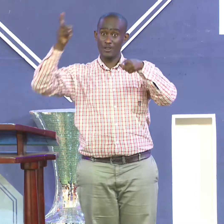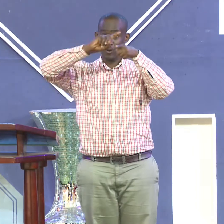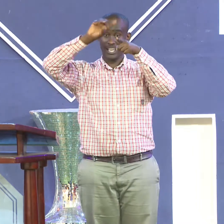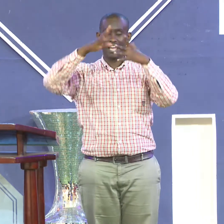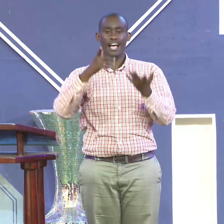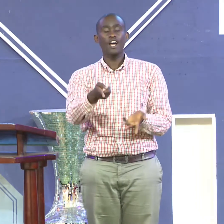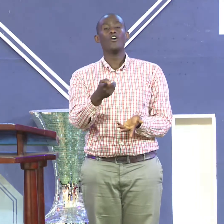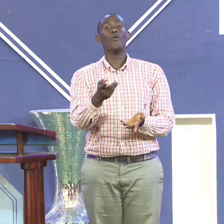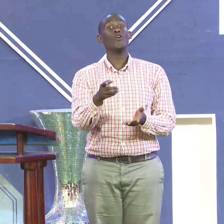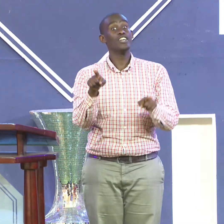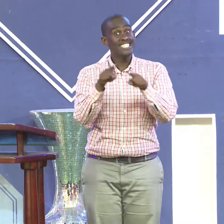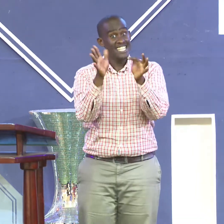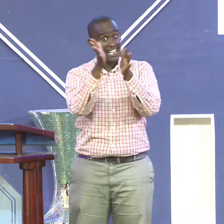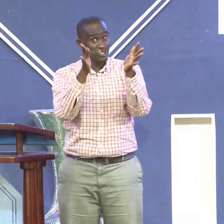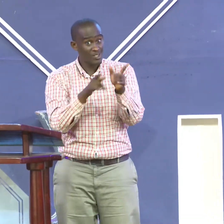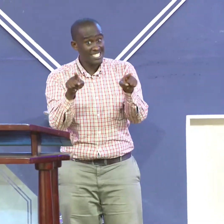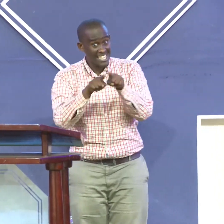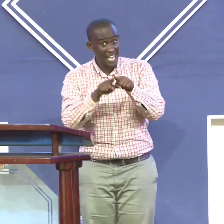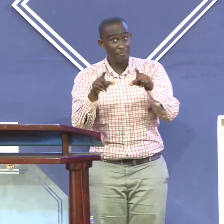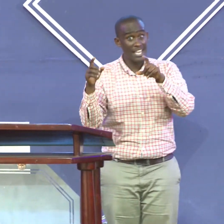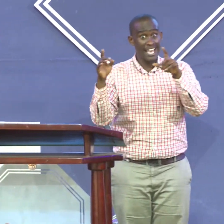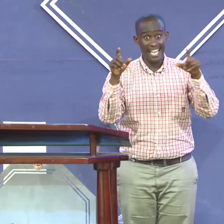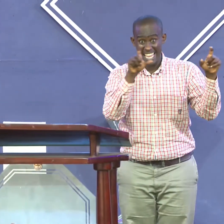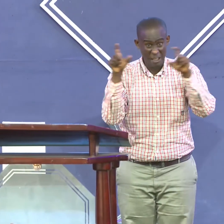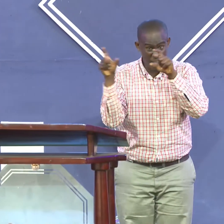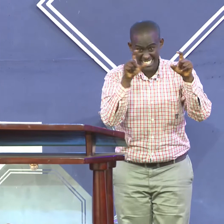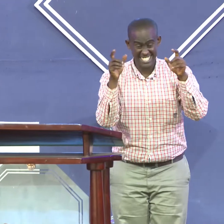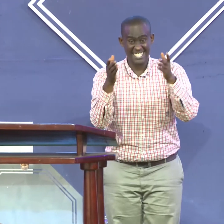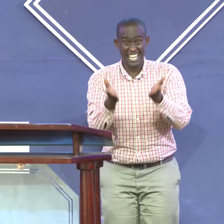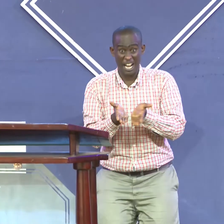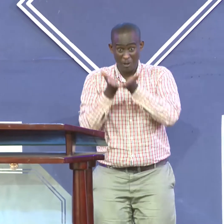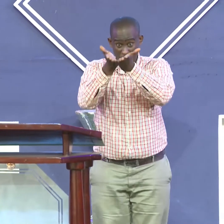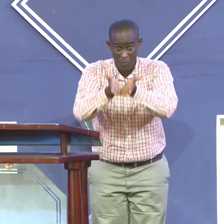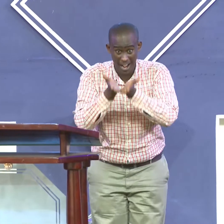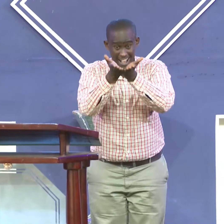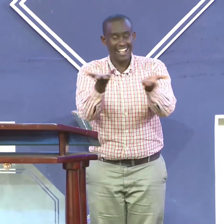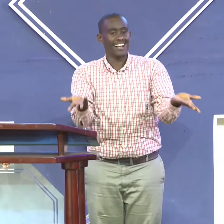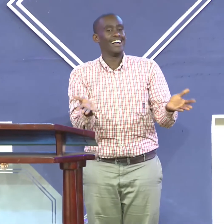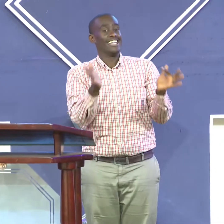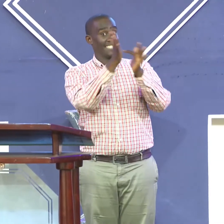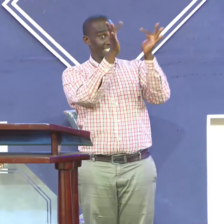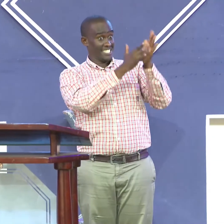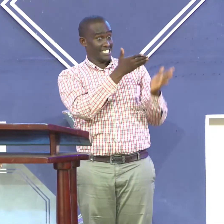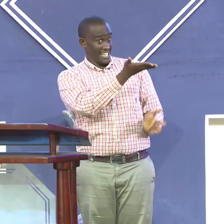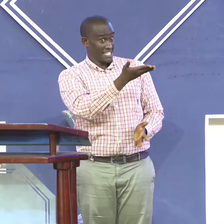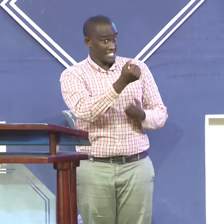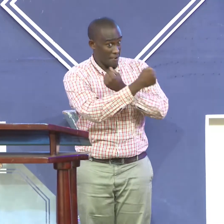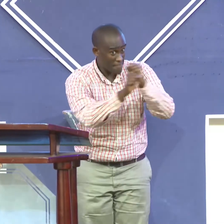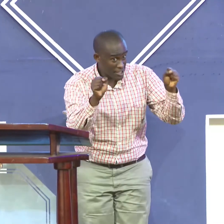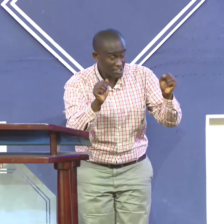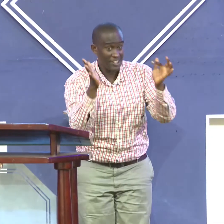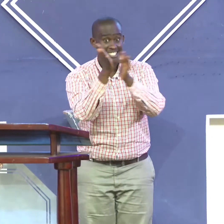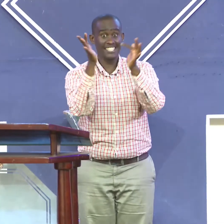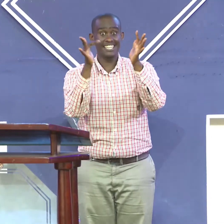in him. He is the one who was in Noah's ark as an image, and salvation was in him. He is